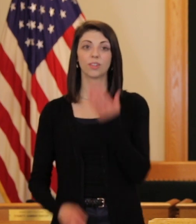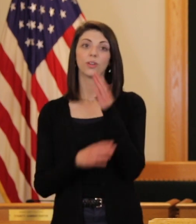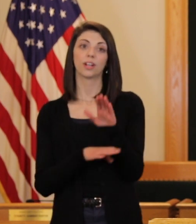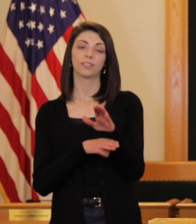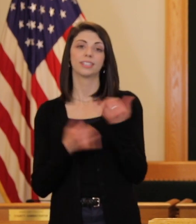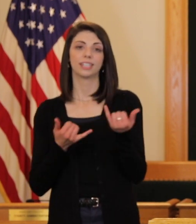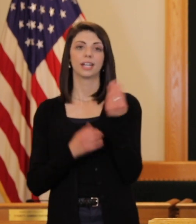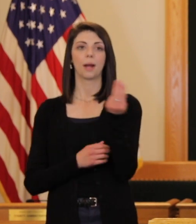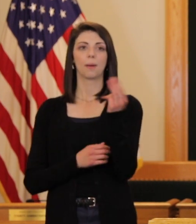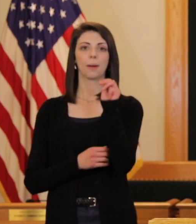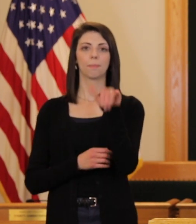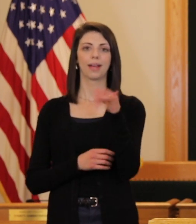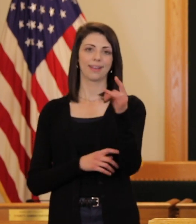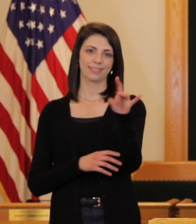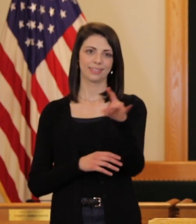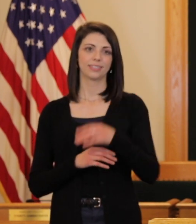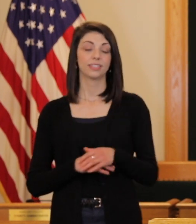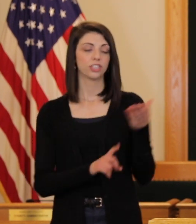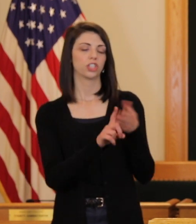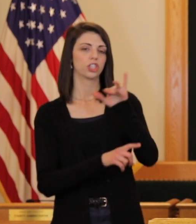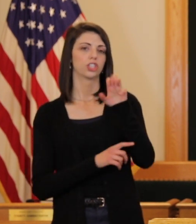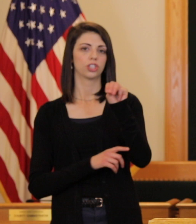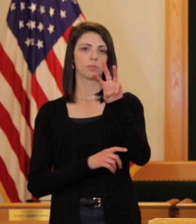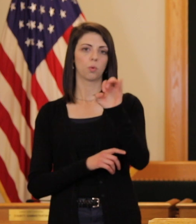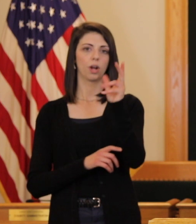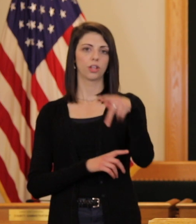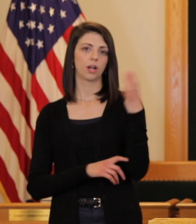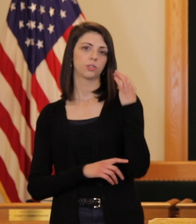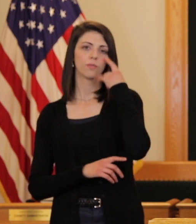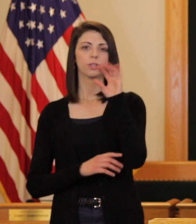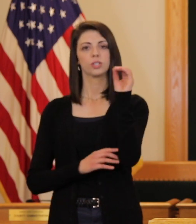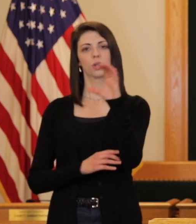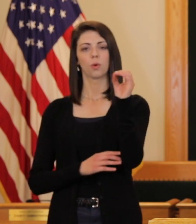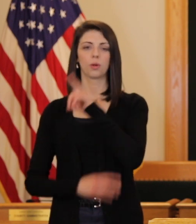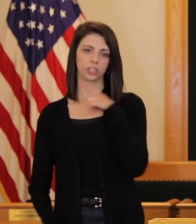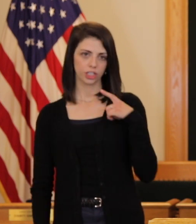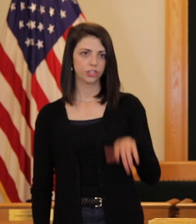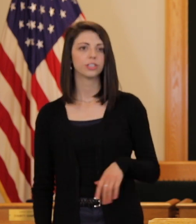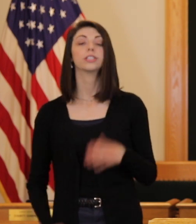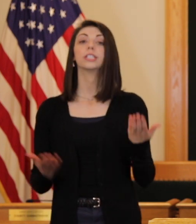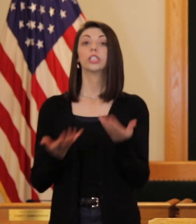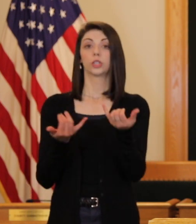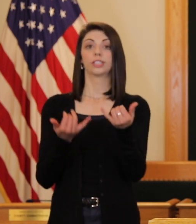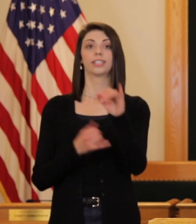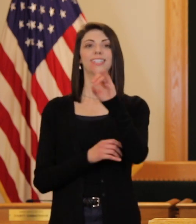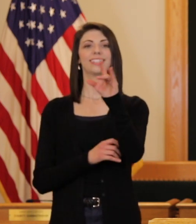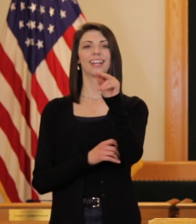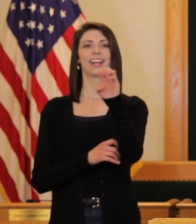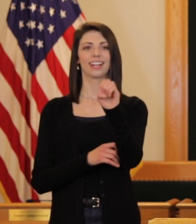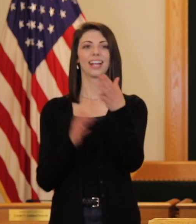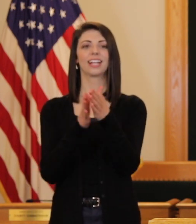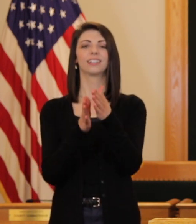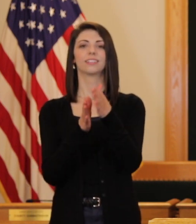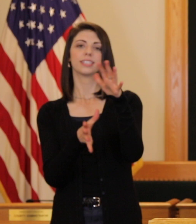Good afternoon. Today is Monday, May 18th. I'm Jim Weatherup, Chairman of the Oswego County Legislature. Joining me today are Diane Oldenburg,